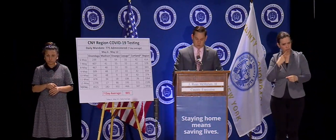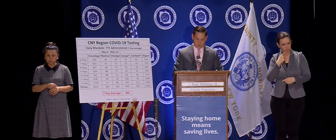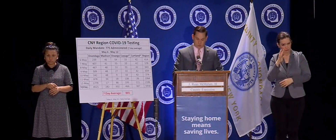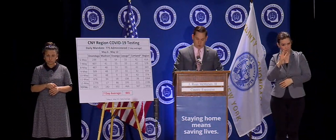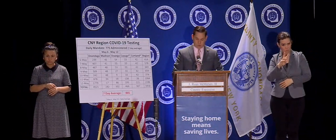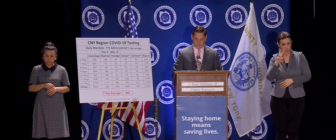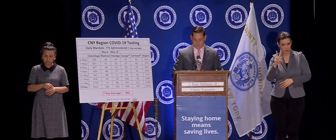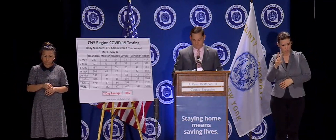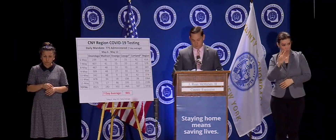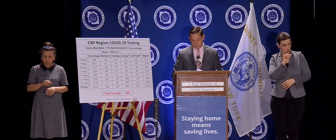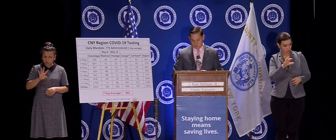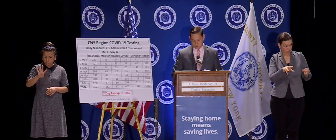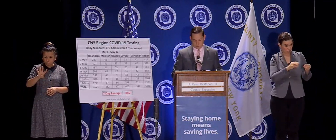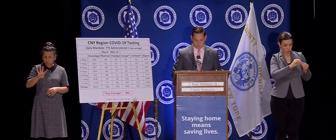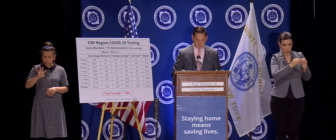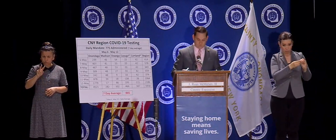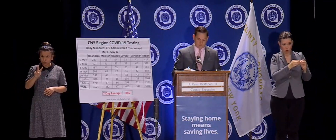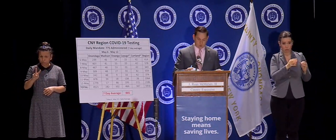homes? More.